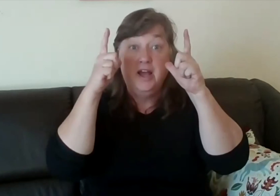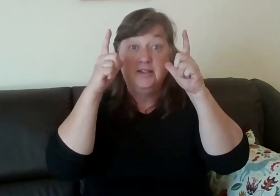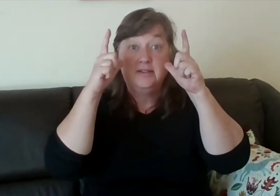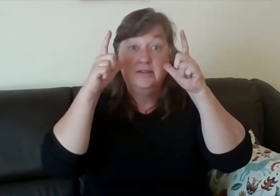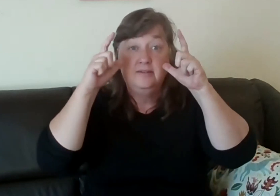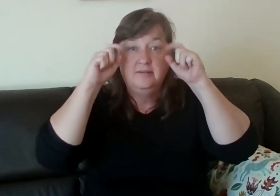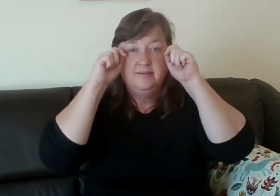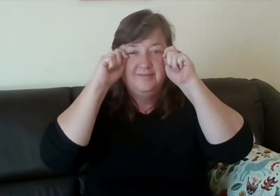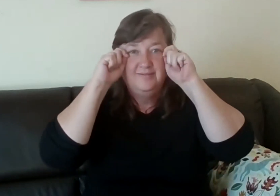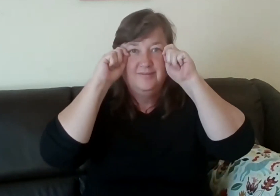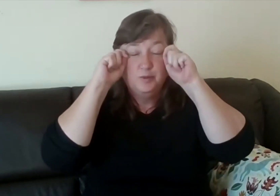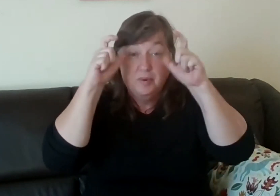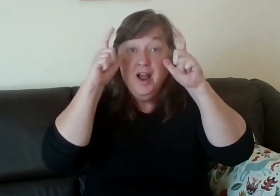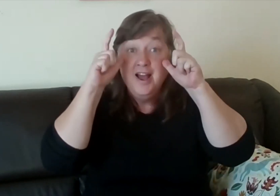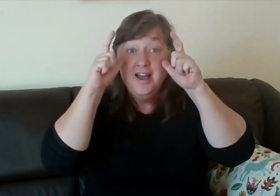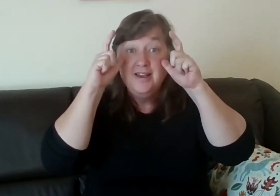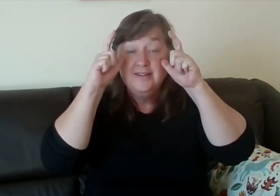Surprise. Surprise.